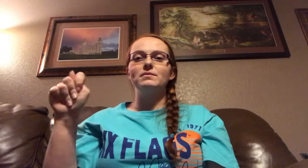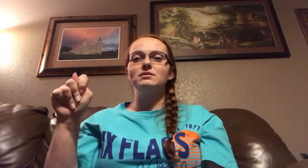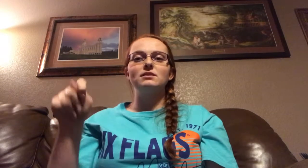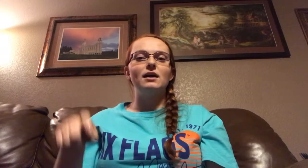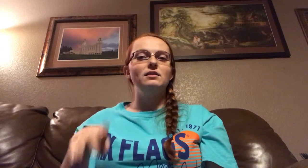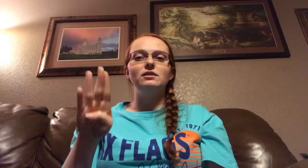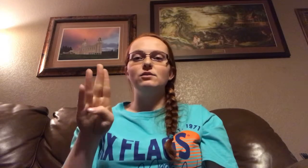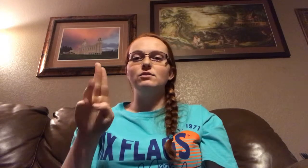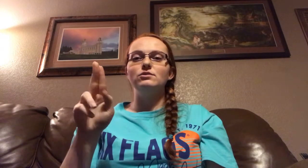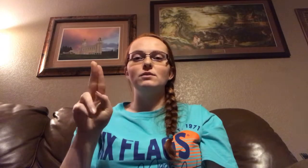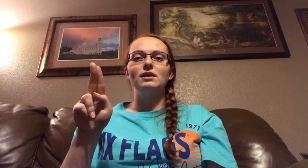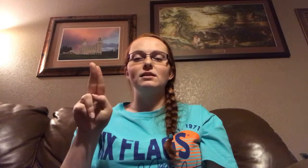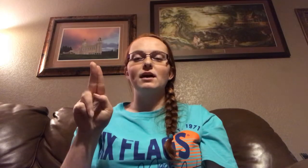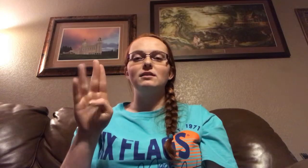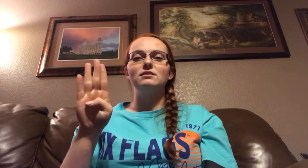the slide, then you could do it like that.